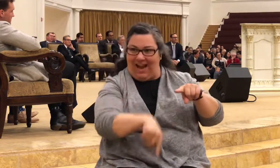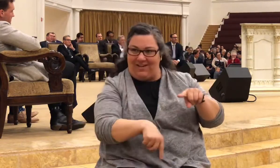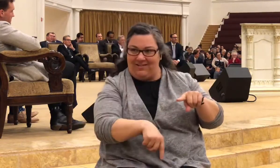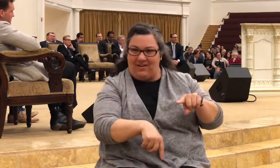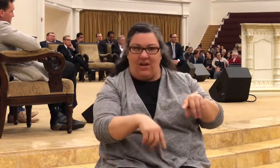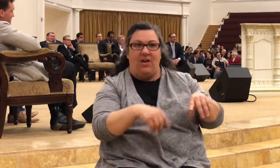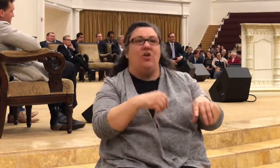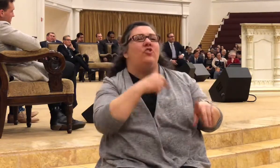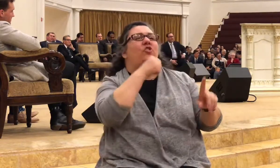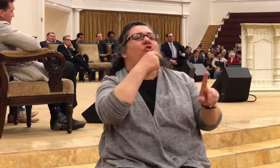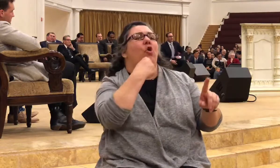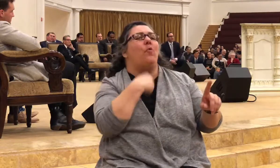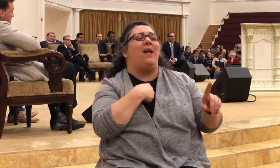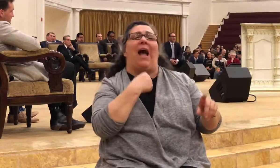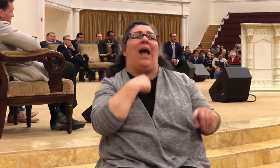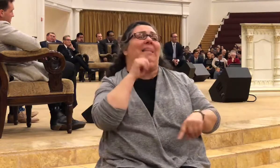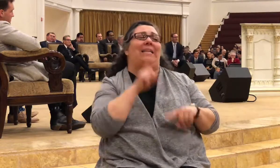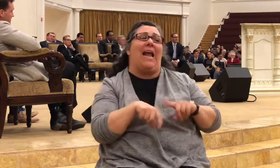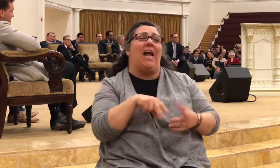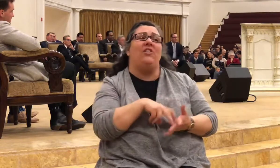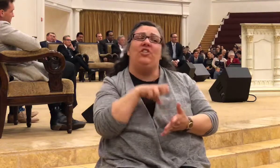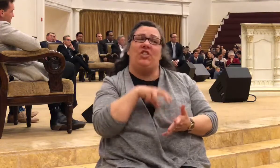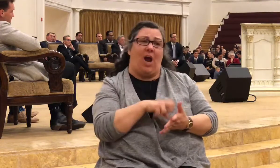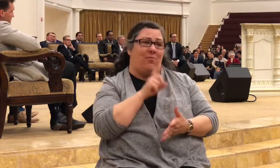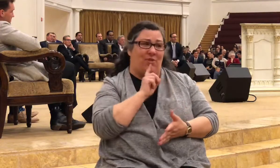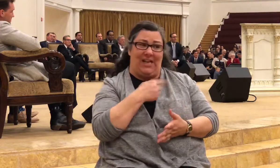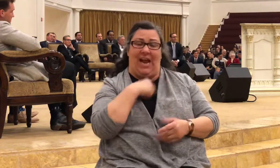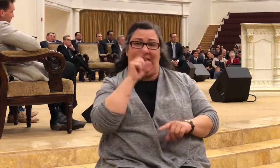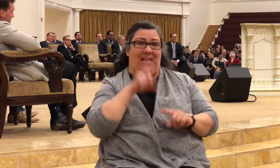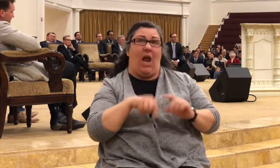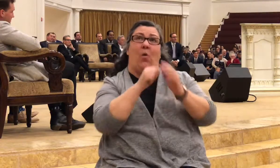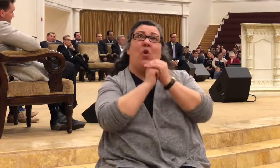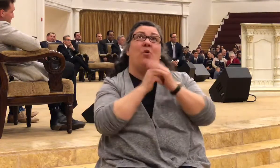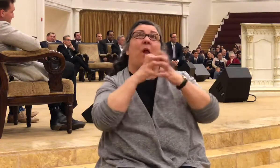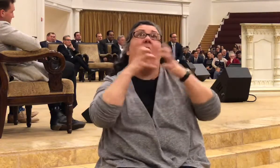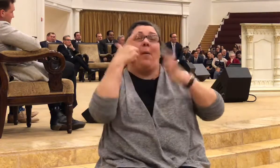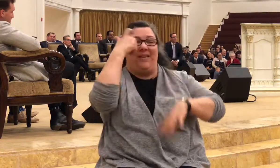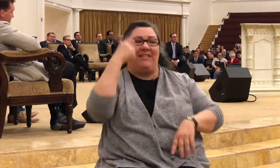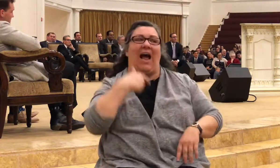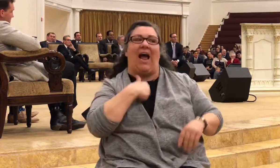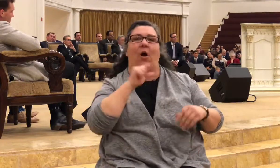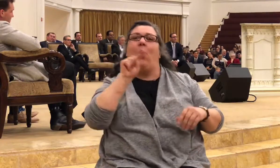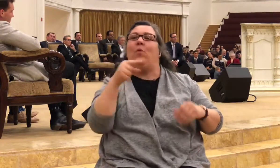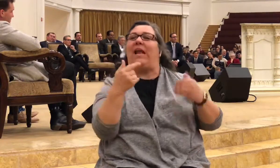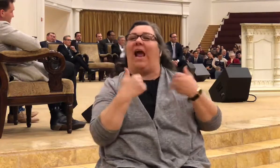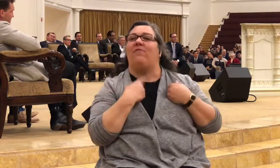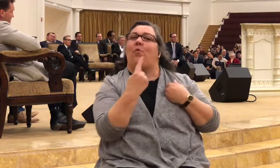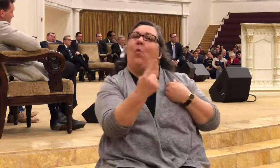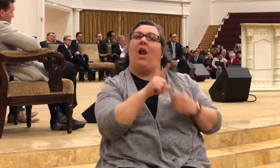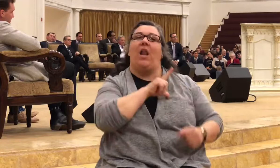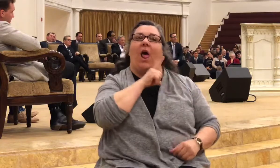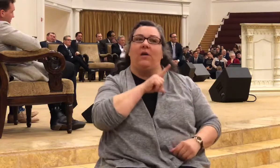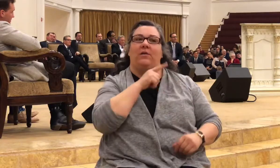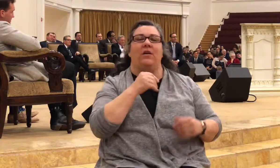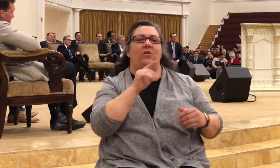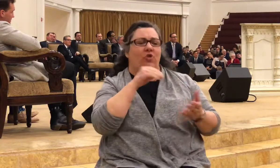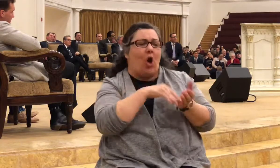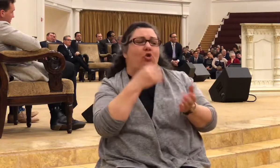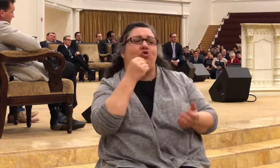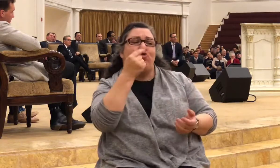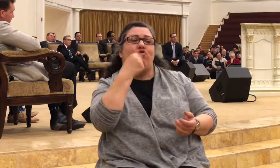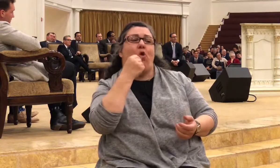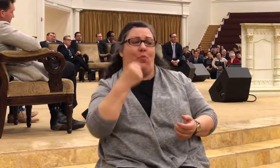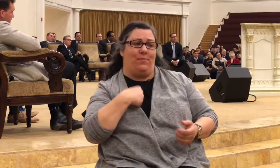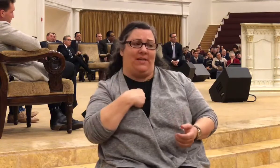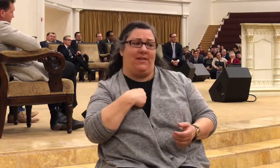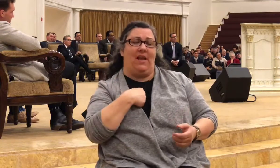told me earlier, well, I can't jump. I can't really worship a whole lot because I'm only working on one lung. The doctor told me to relax this week.